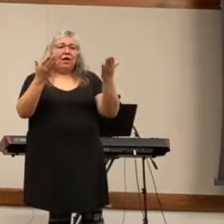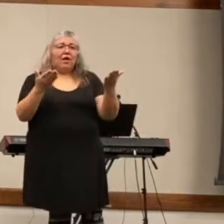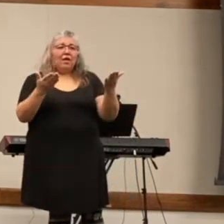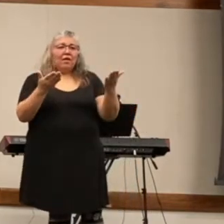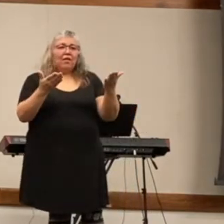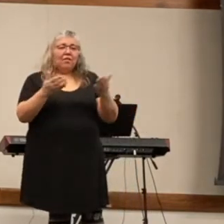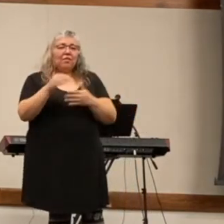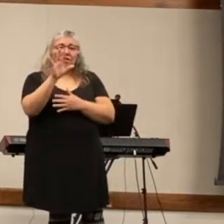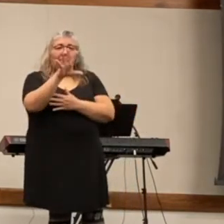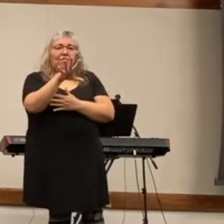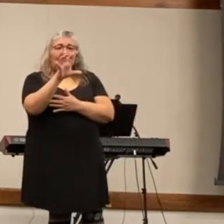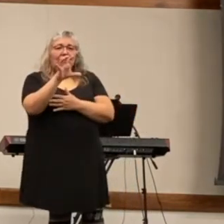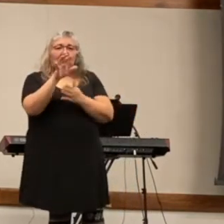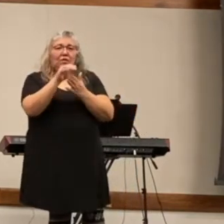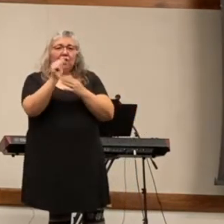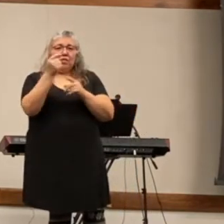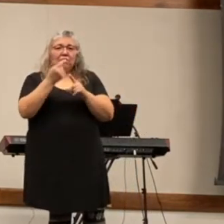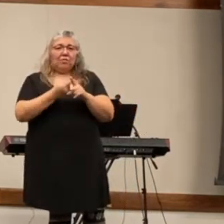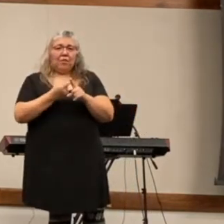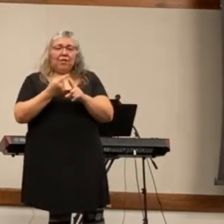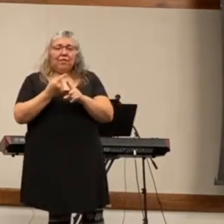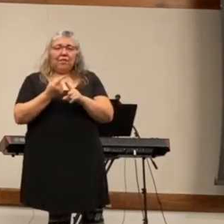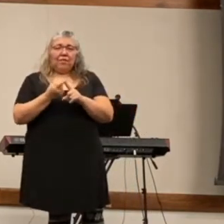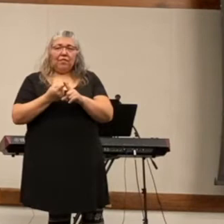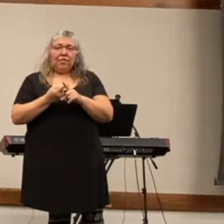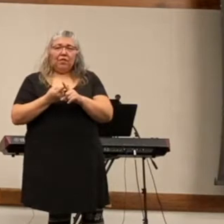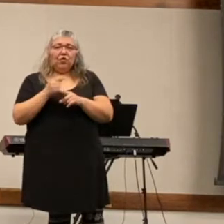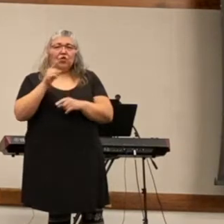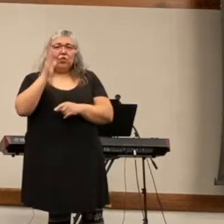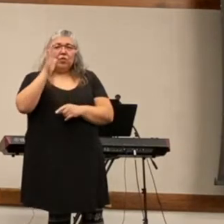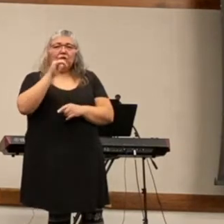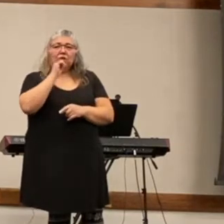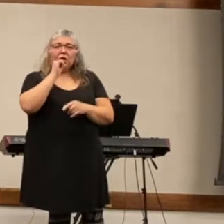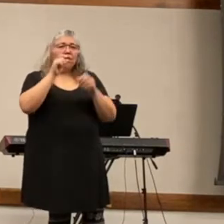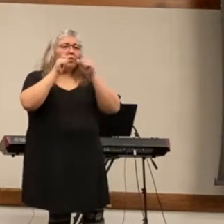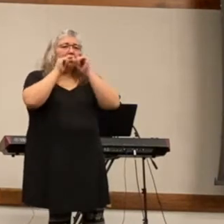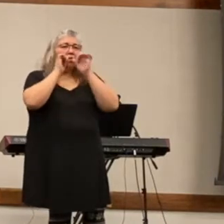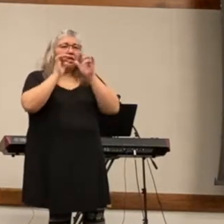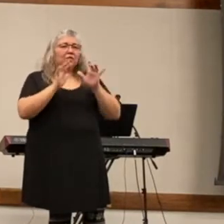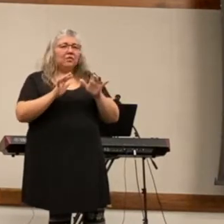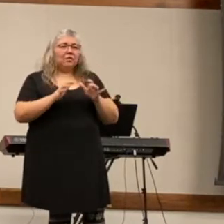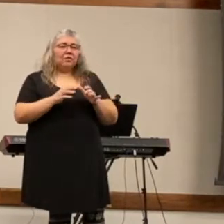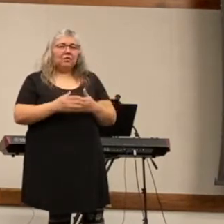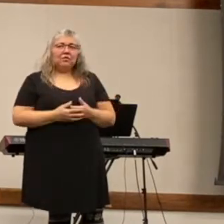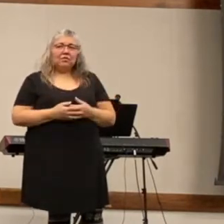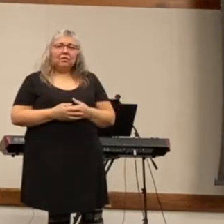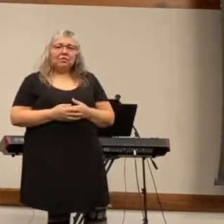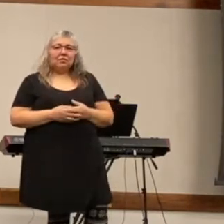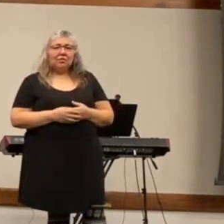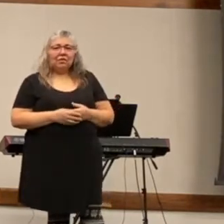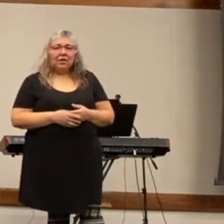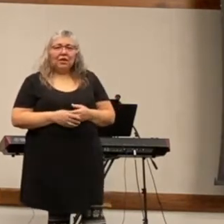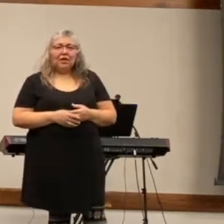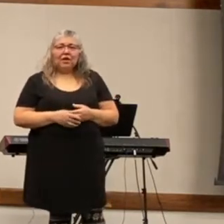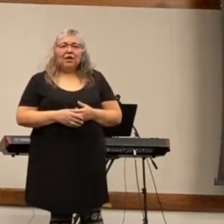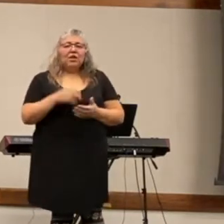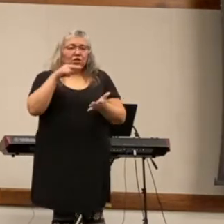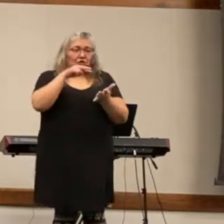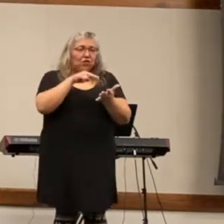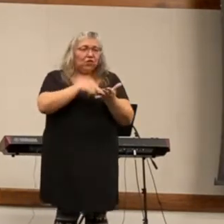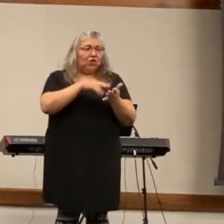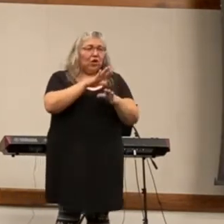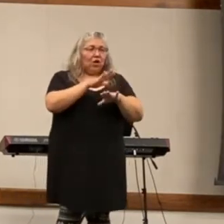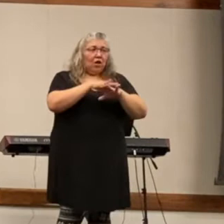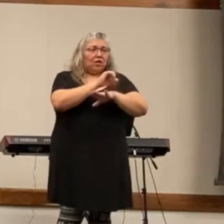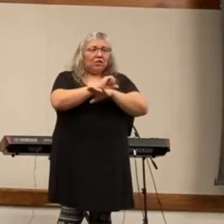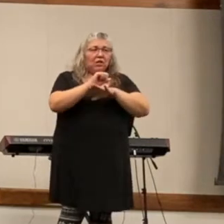least $500 a month, you would not be blessed. He stood on stage and he said this